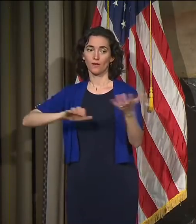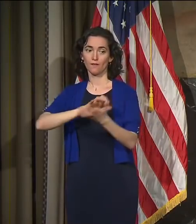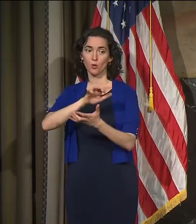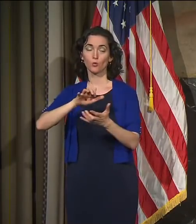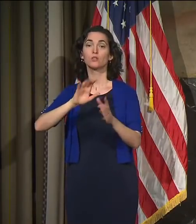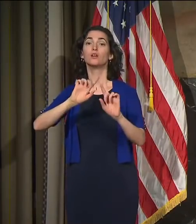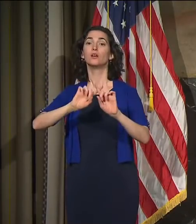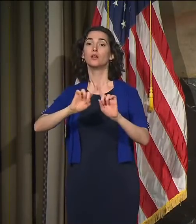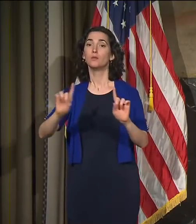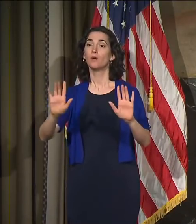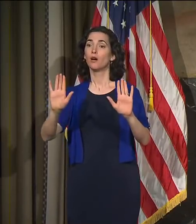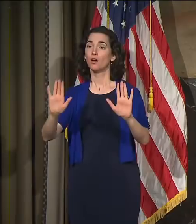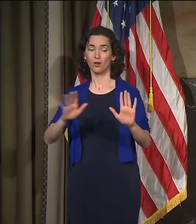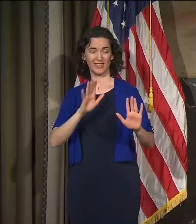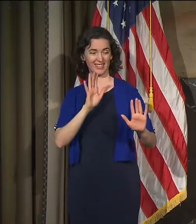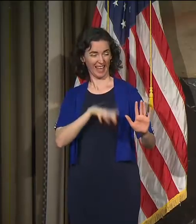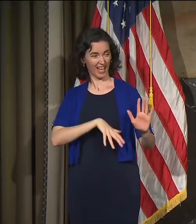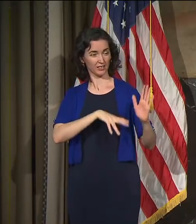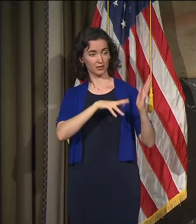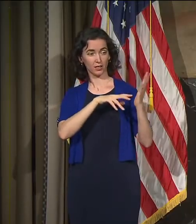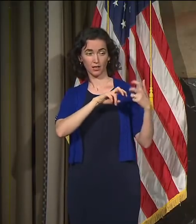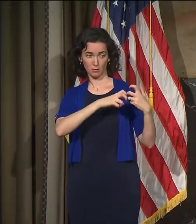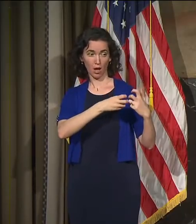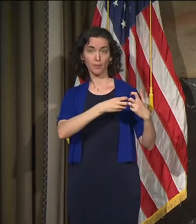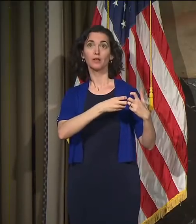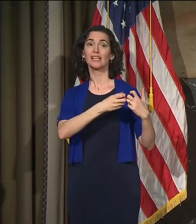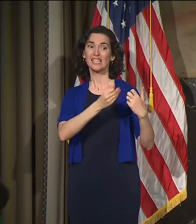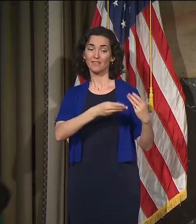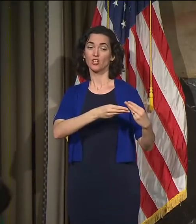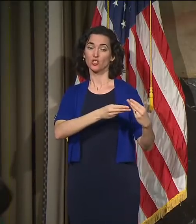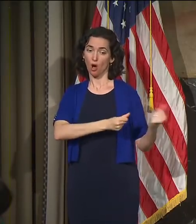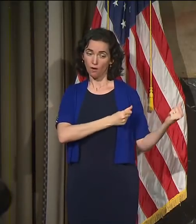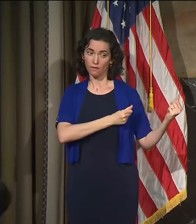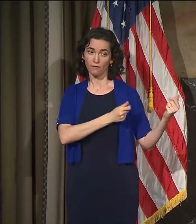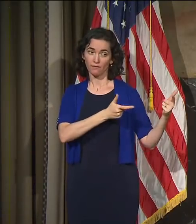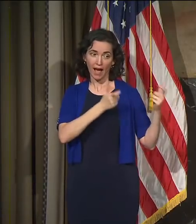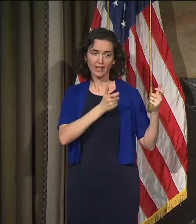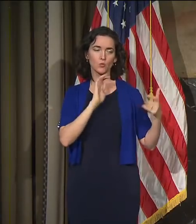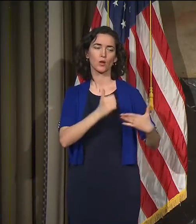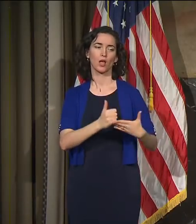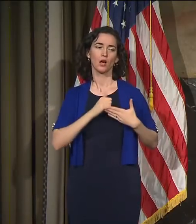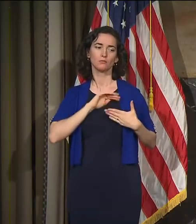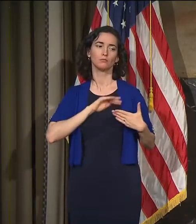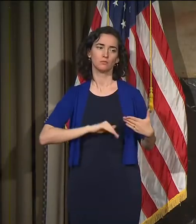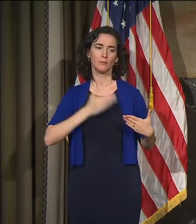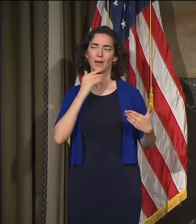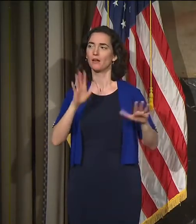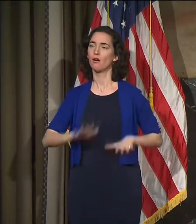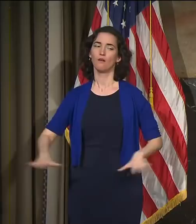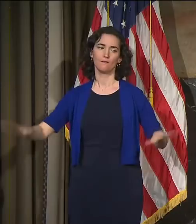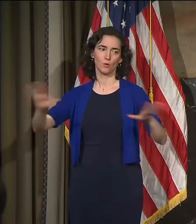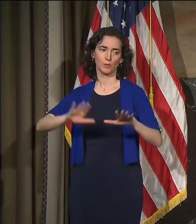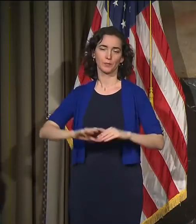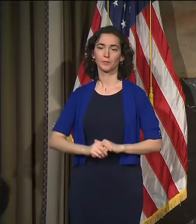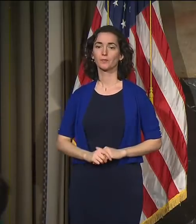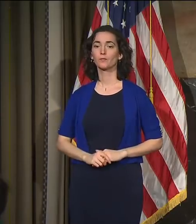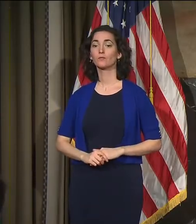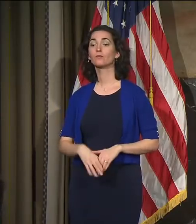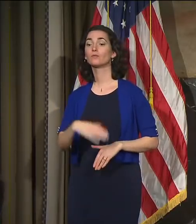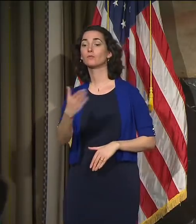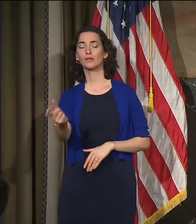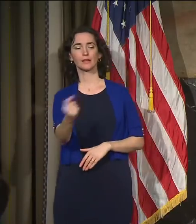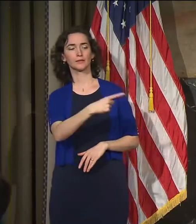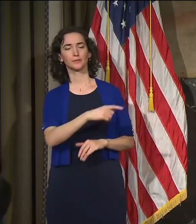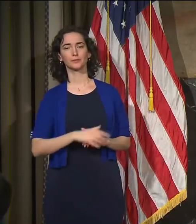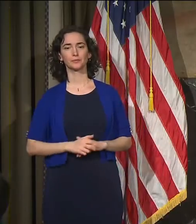the sooner that they can put this to bed, the better. Yes, sir. Governor, so throughout the pandemic,